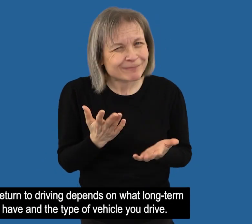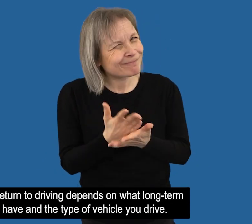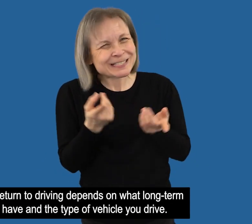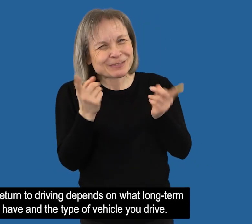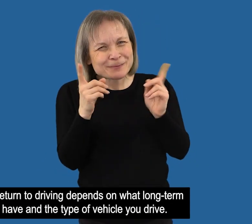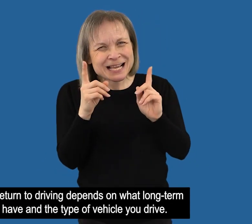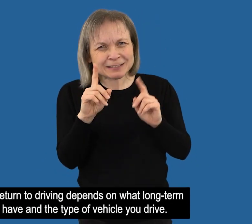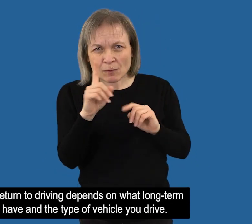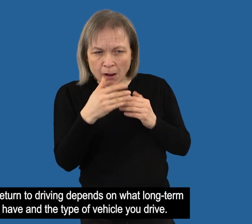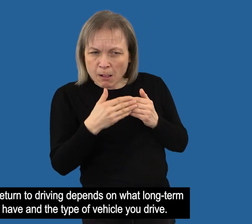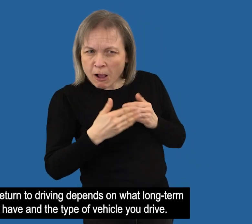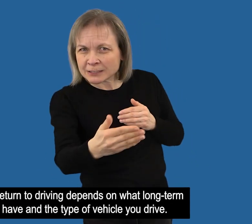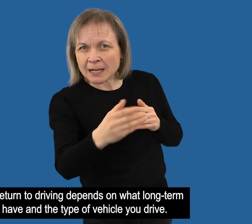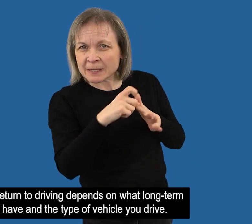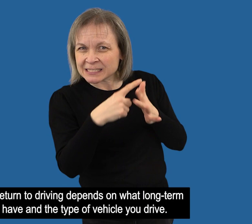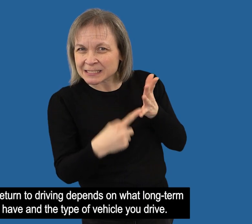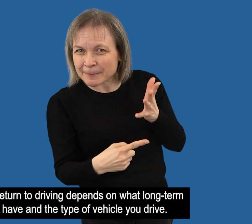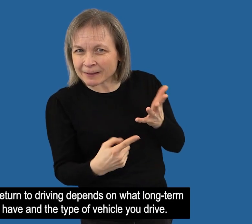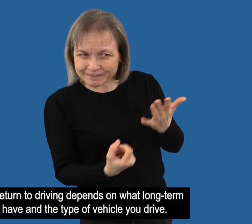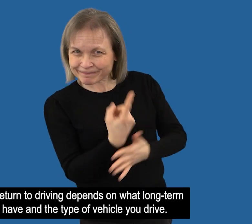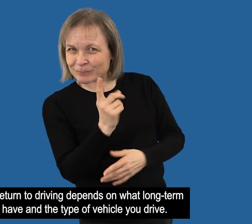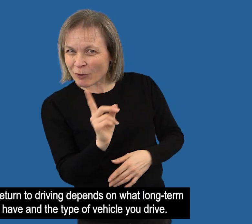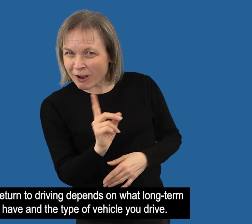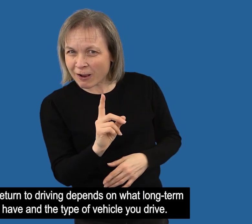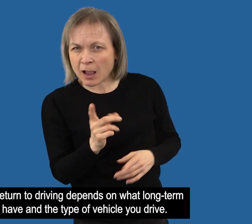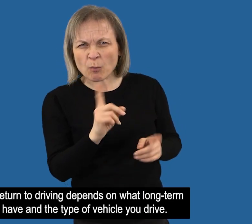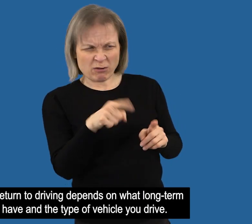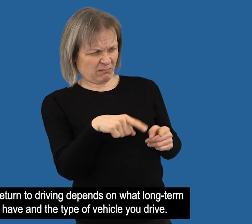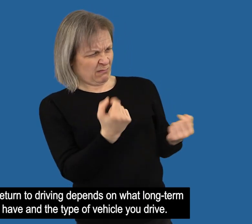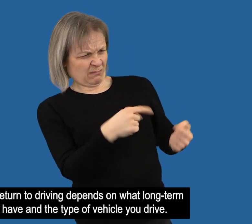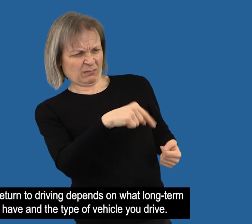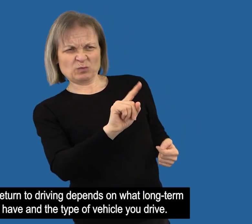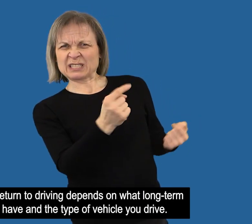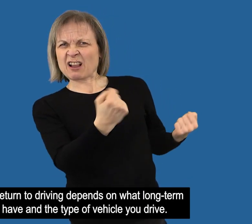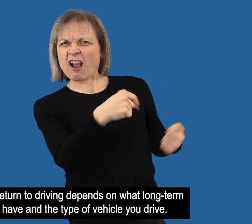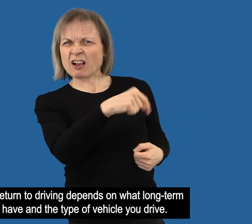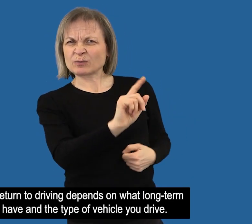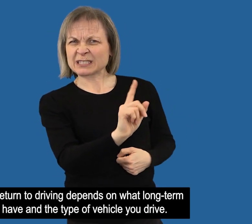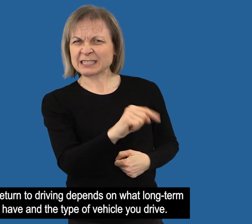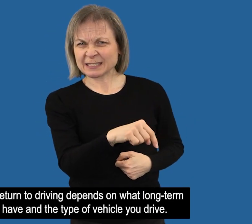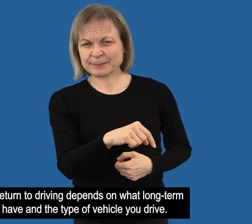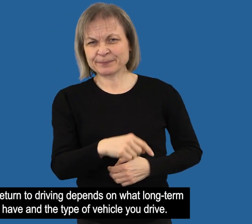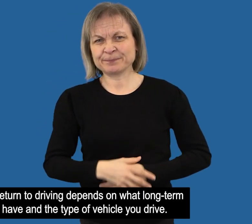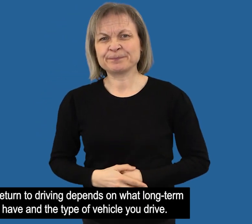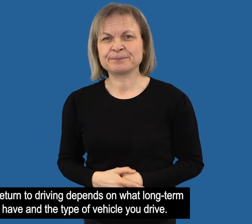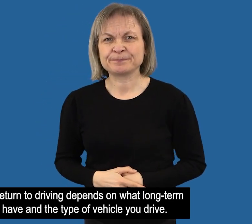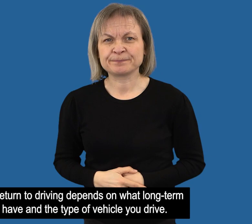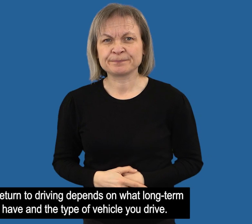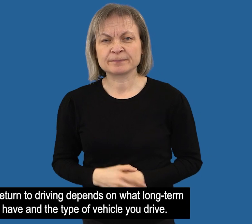Whether you can return to driving depends on what long-term disabilities you have and the type of vehicle you drive. Your GP